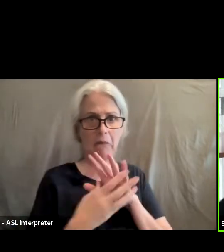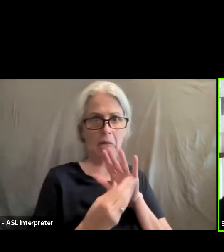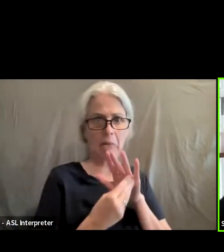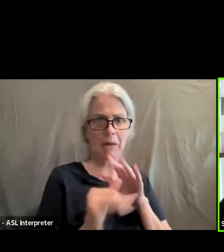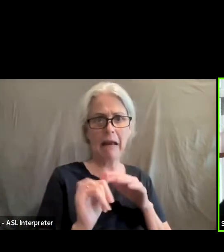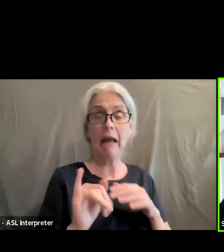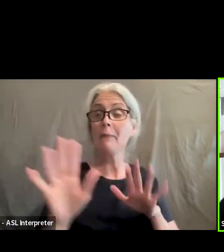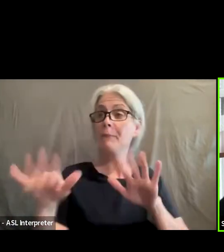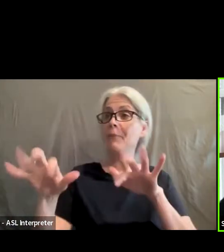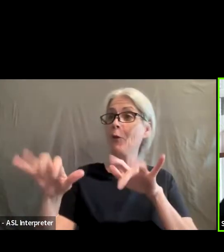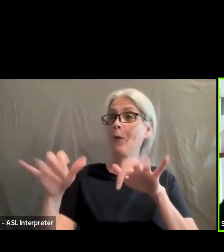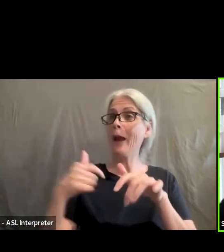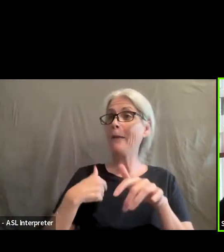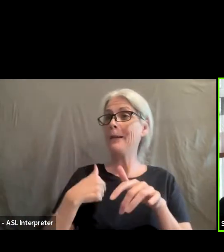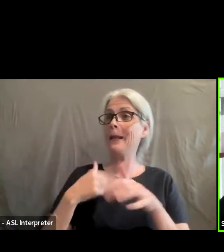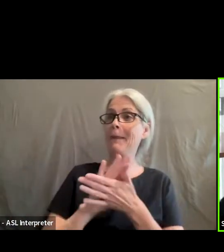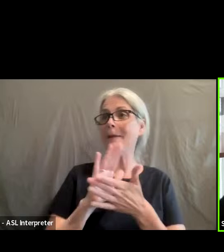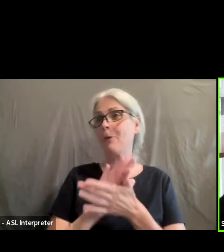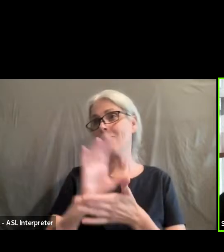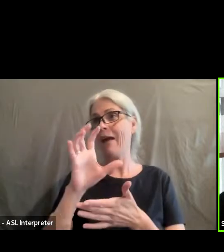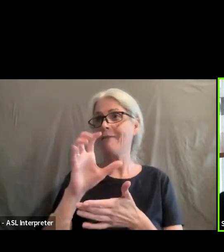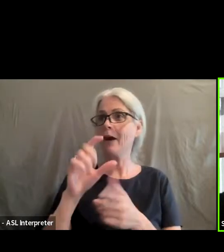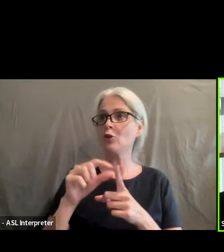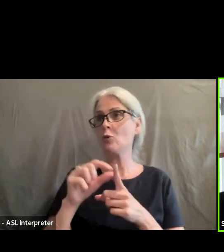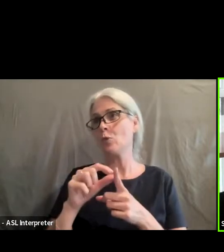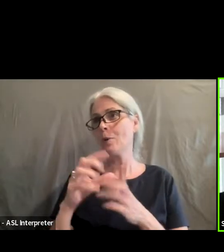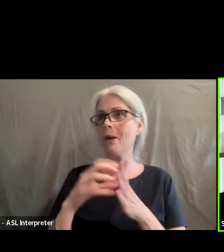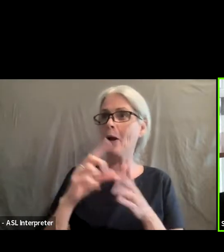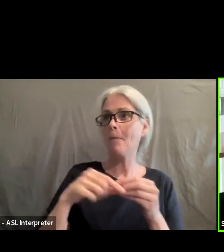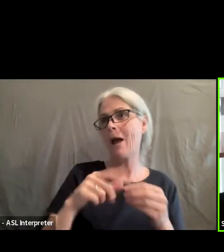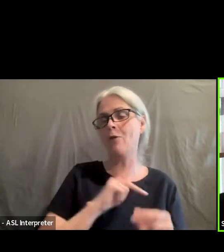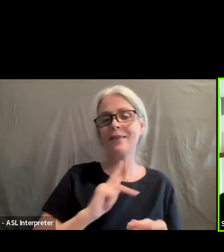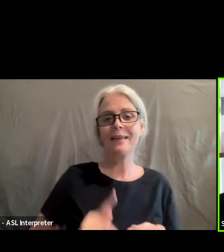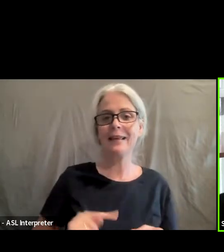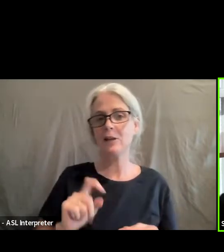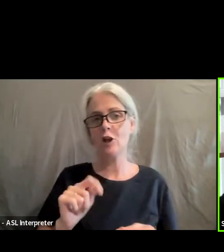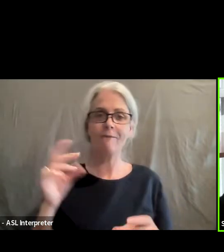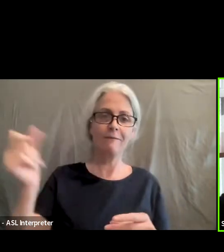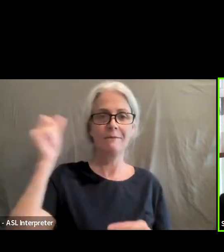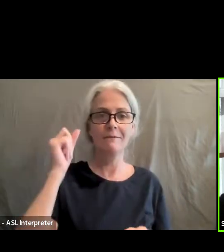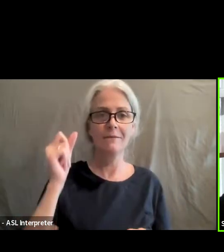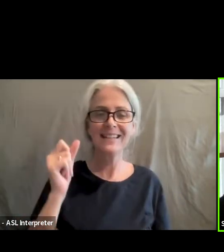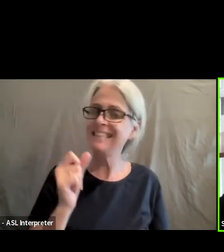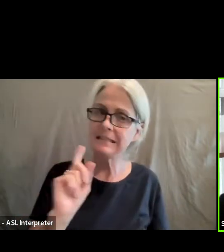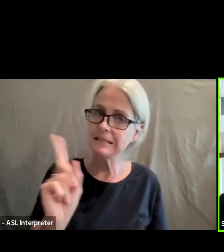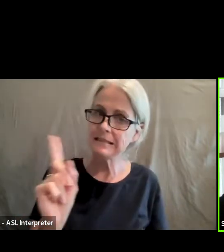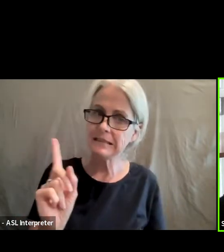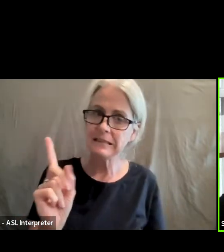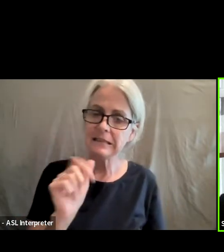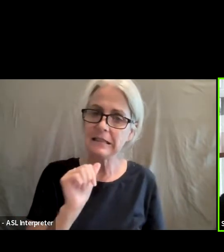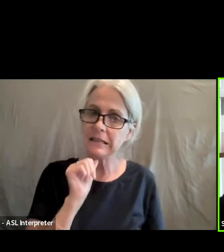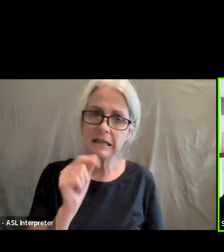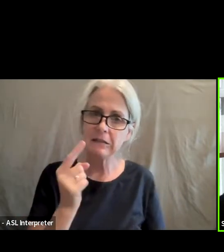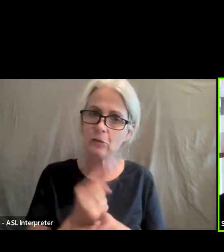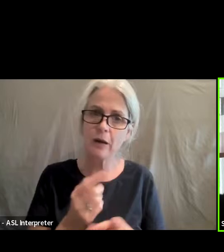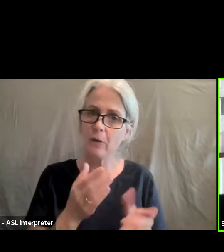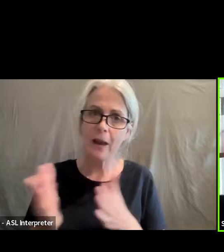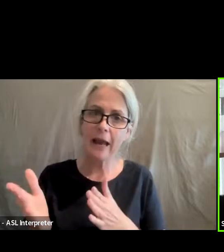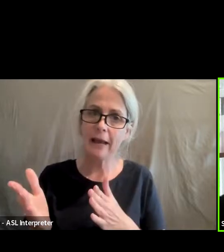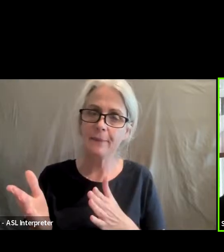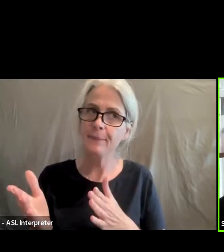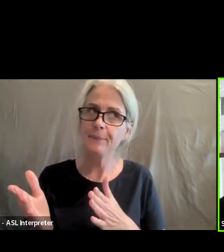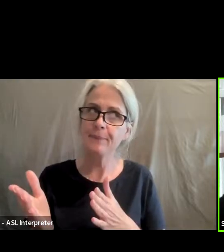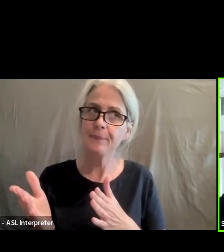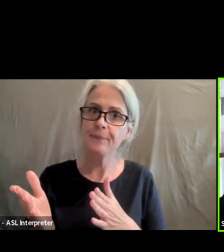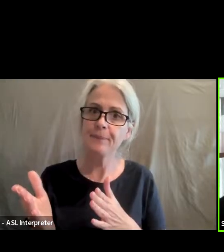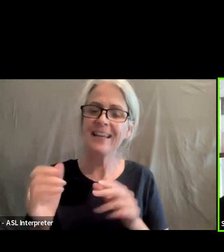Write me a 500-word essay about King Tut. Boom, it's done. I think Superintendent Booker showed us some examples, and